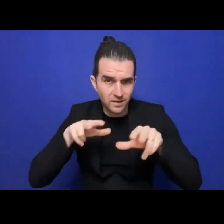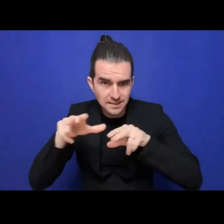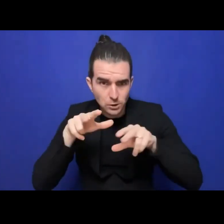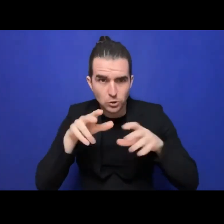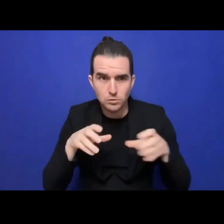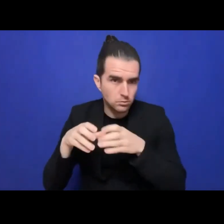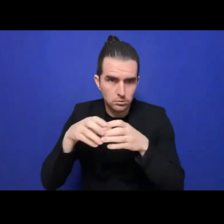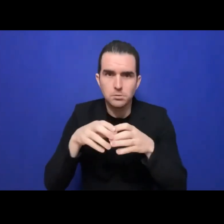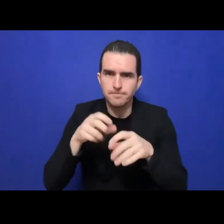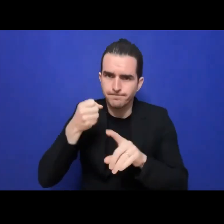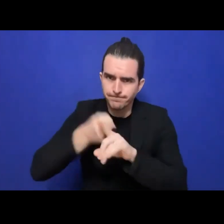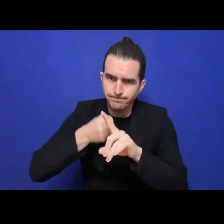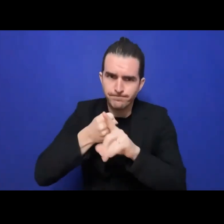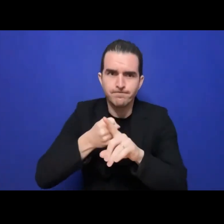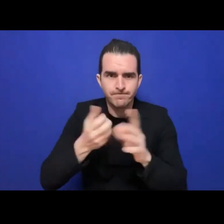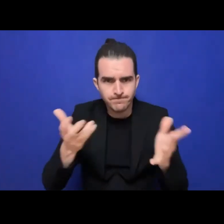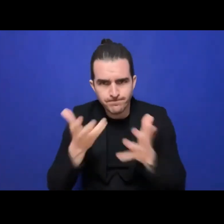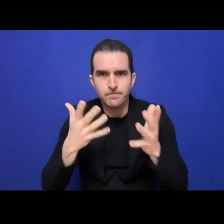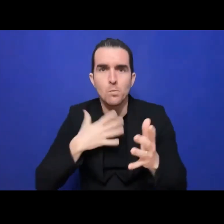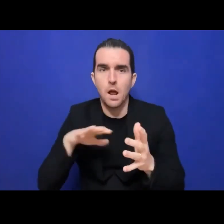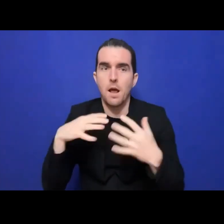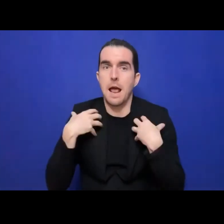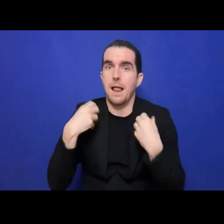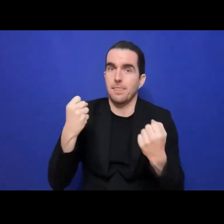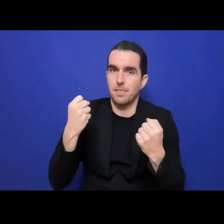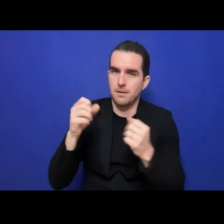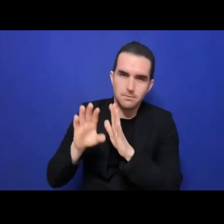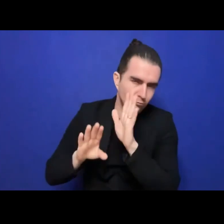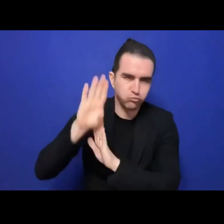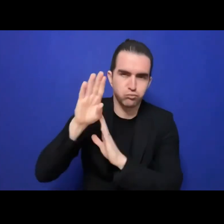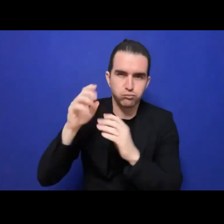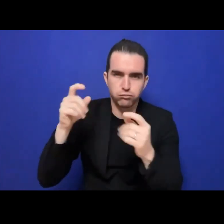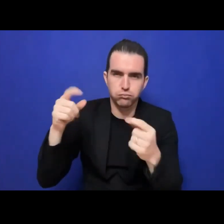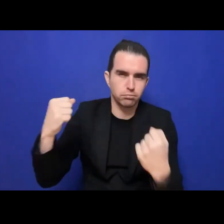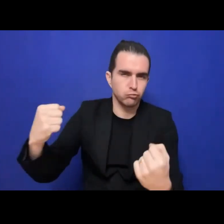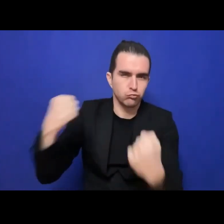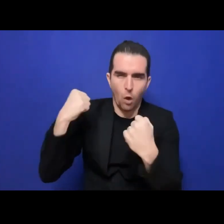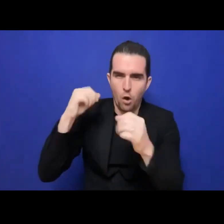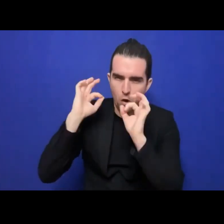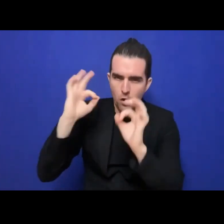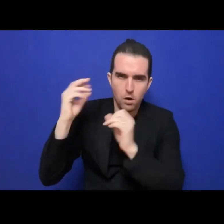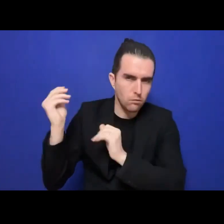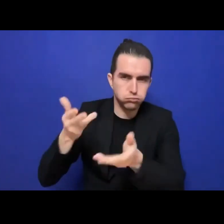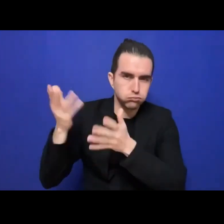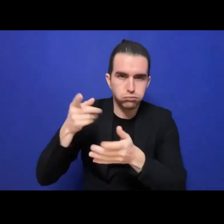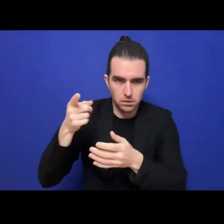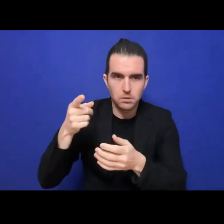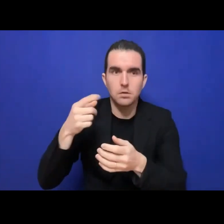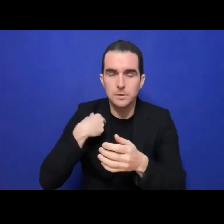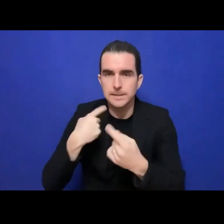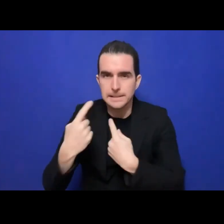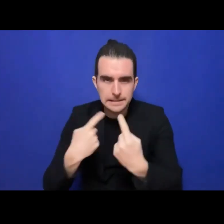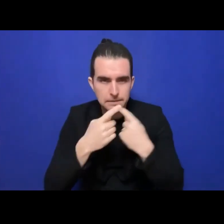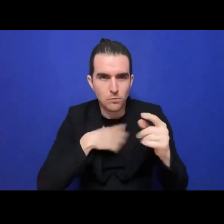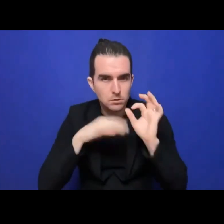engage with the, for example, the parliamentarians, because we know they play a critical role